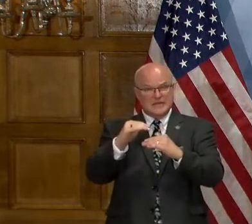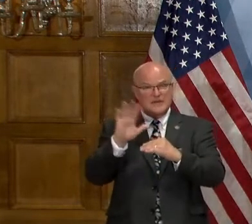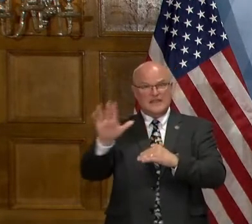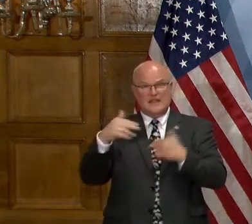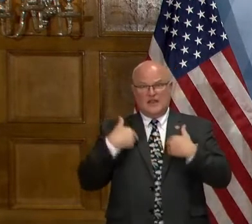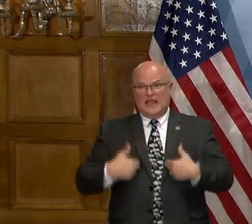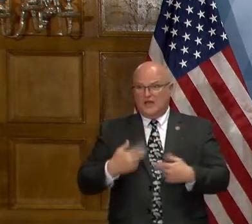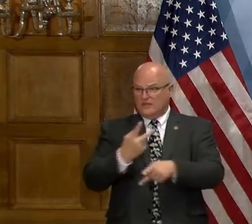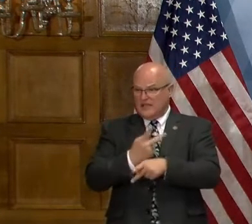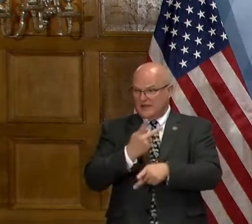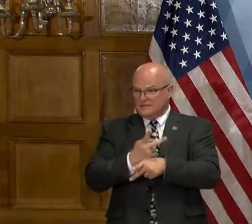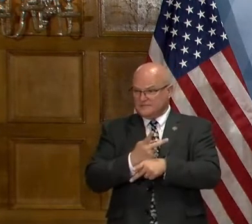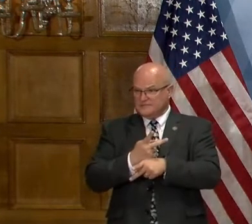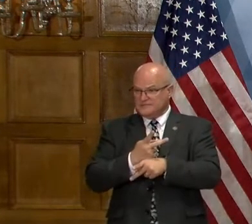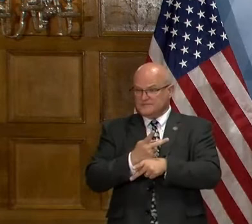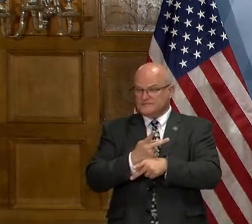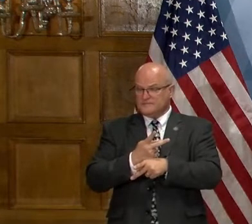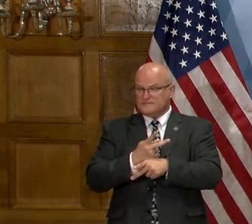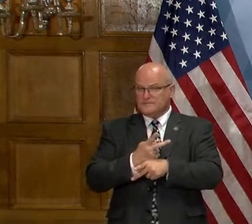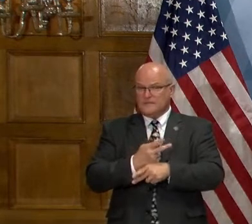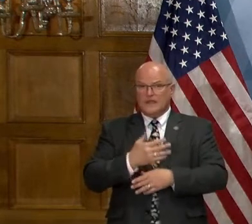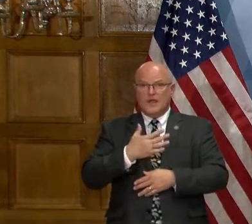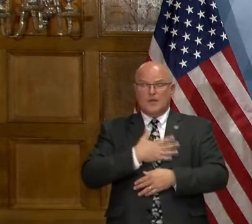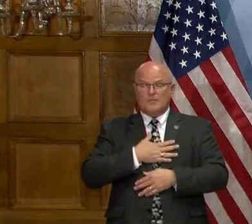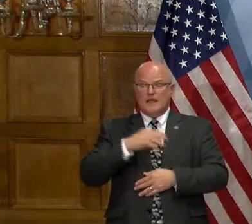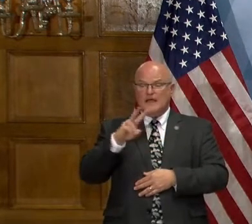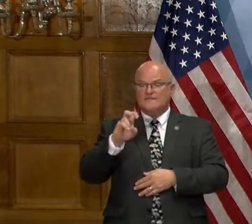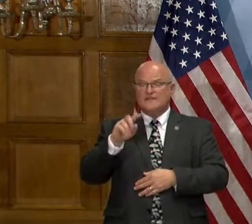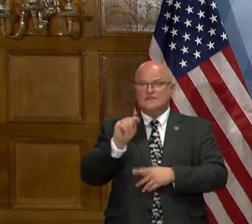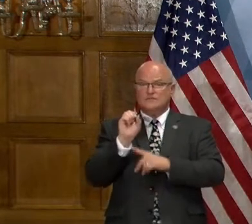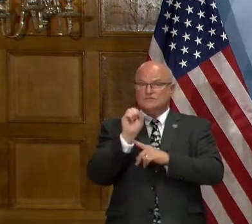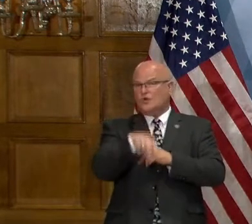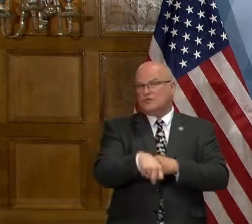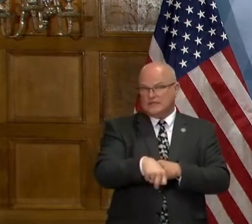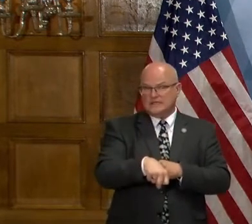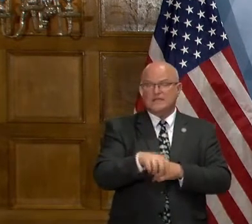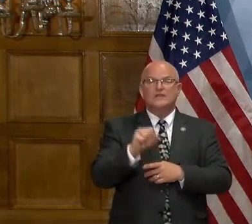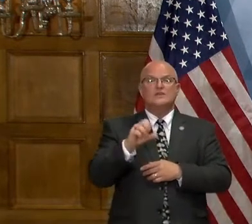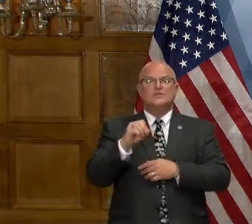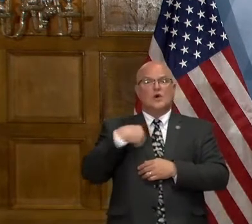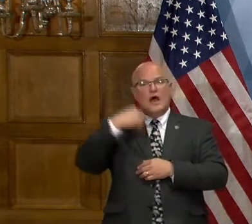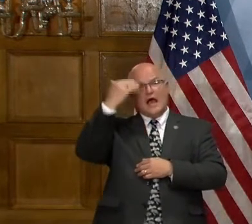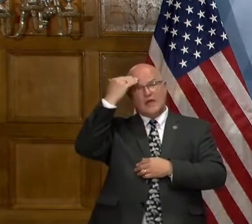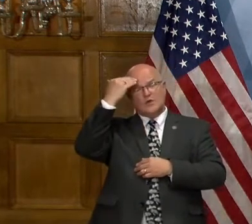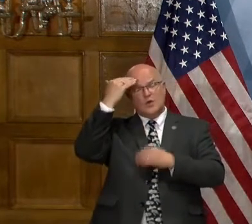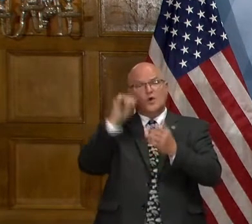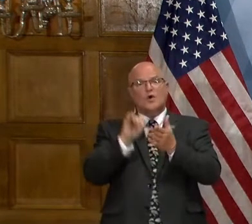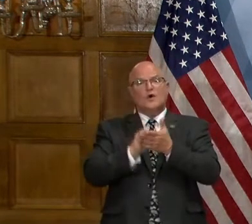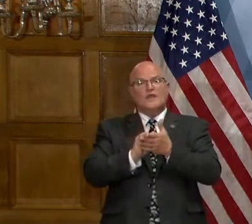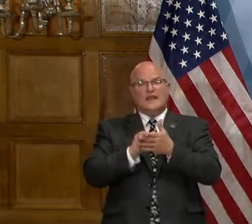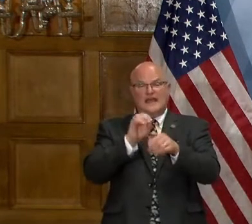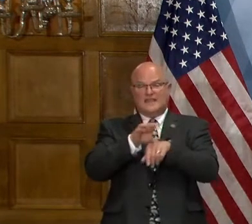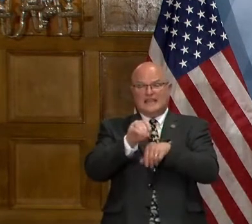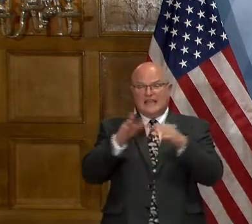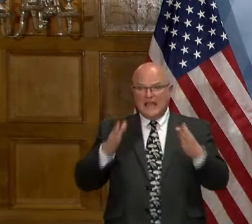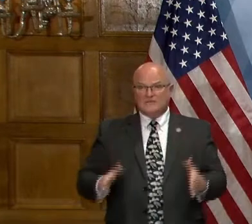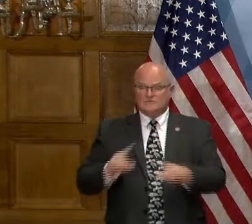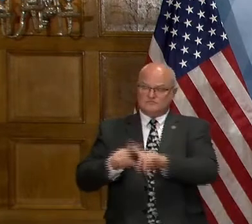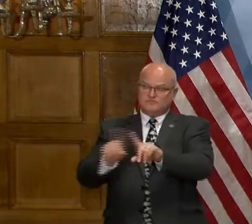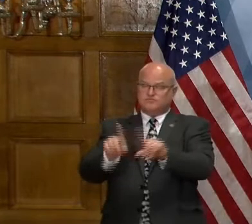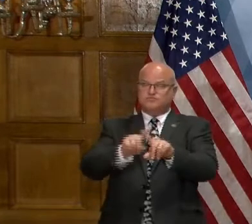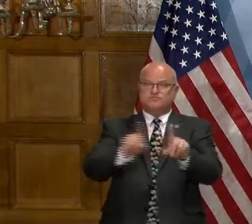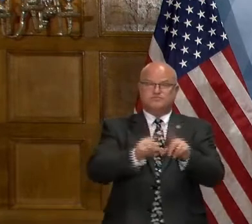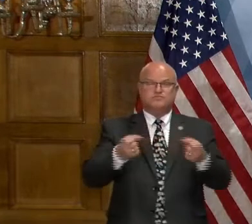their health care. And my veto is overridden, and so I know that the counselors and those are